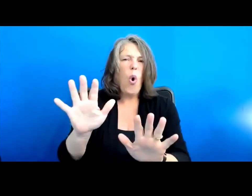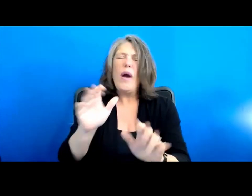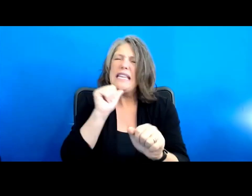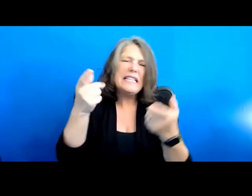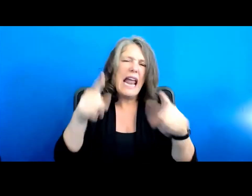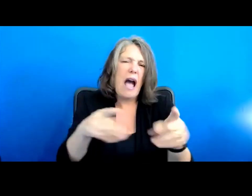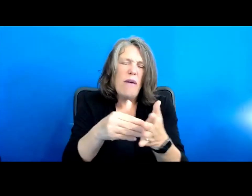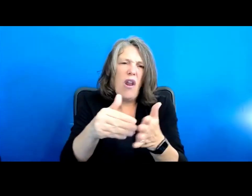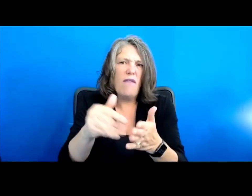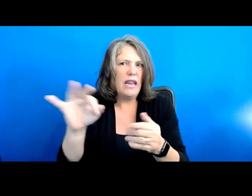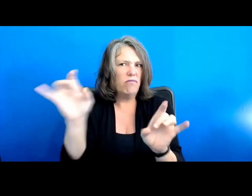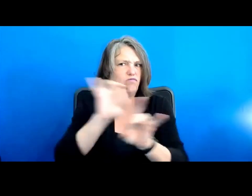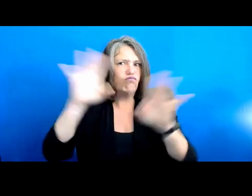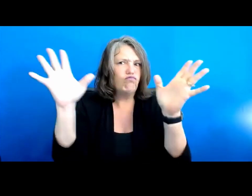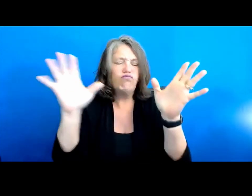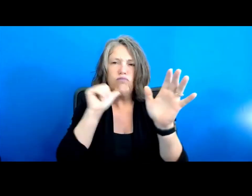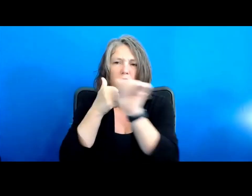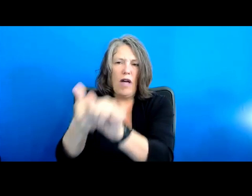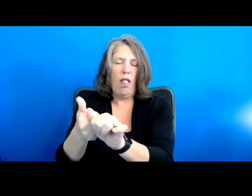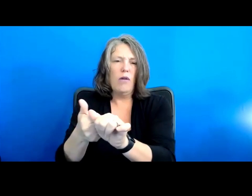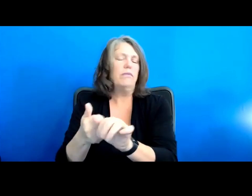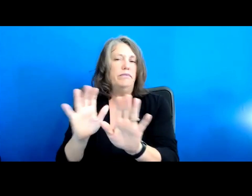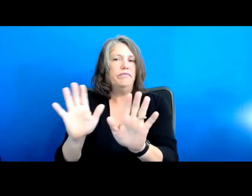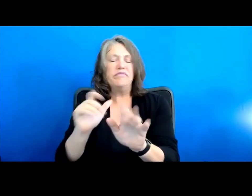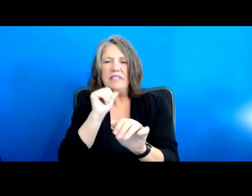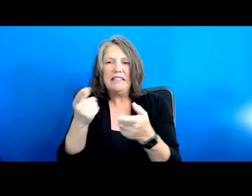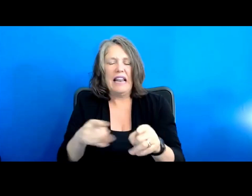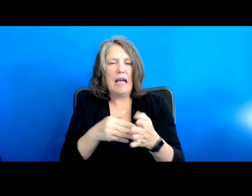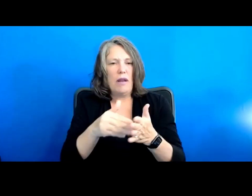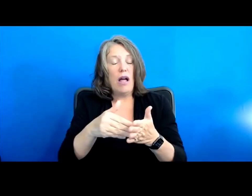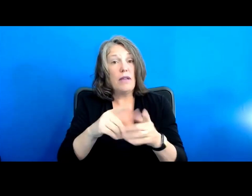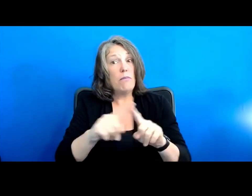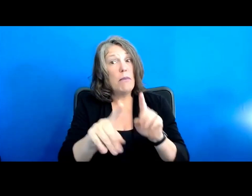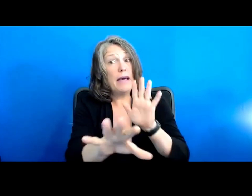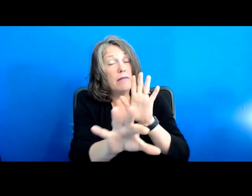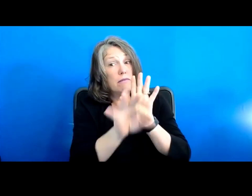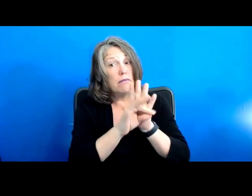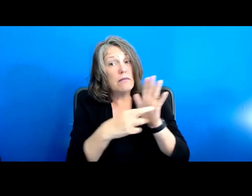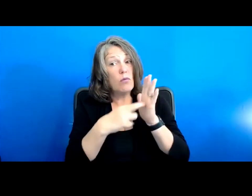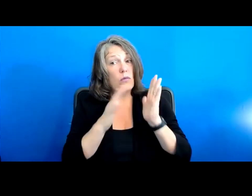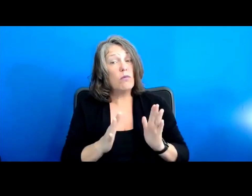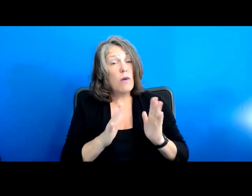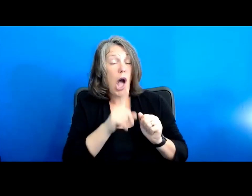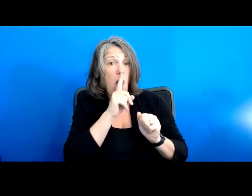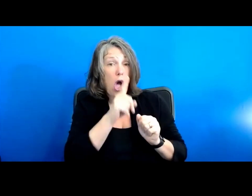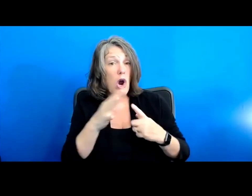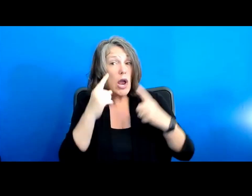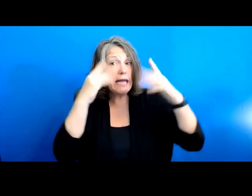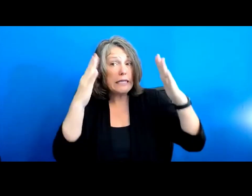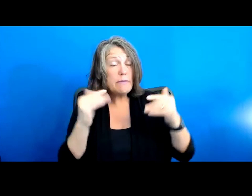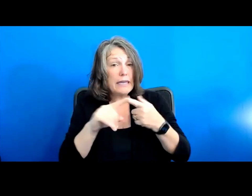by most treaty bodies. But special rapporteurs are expected to do